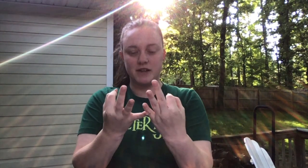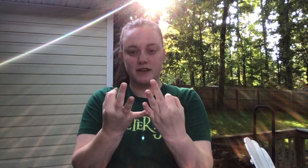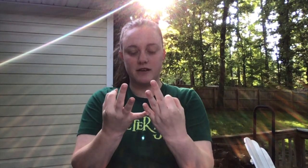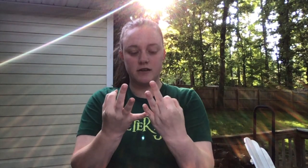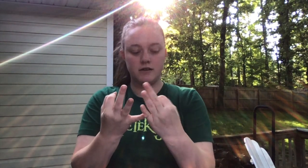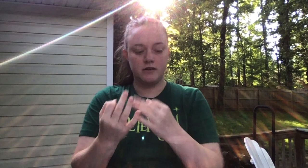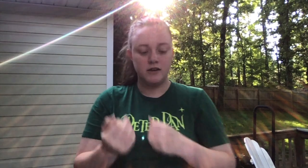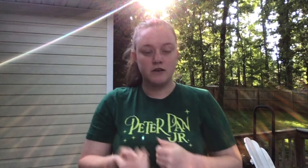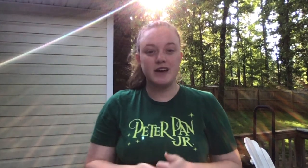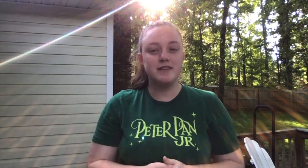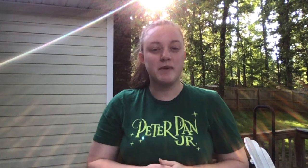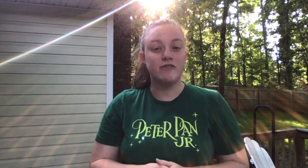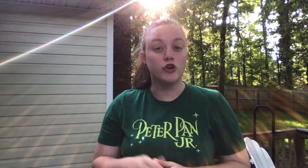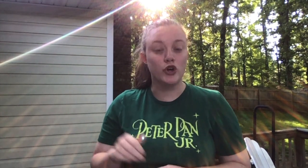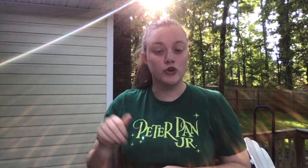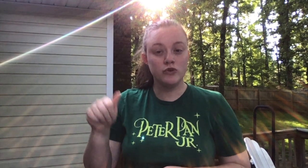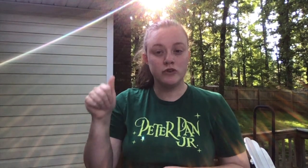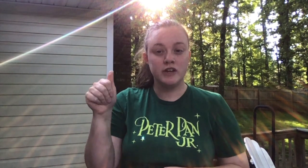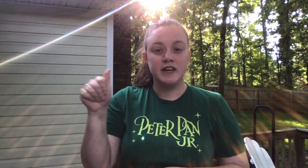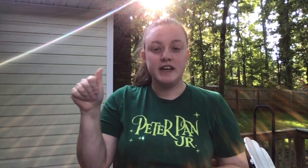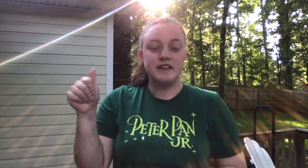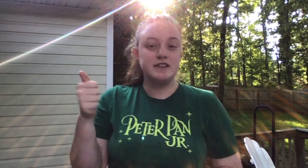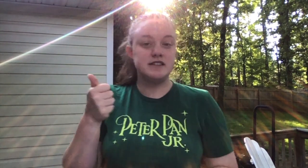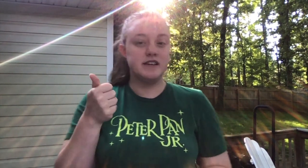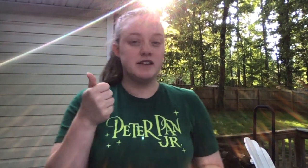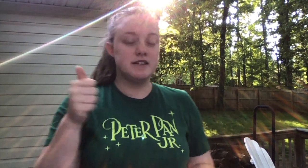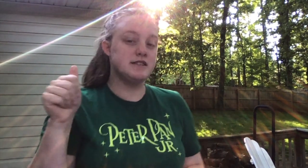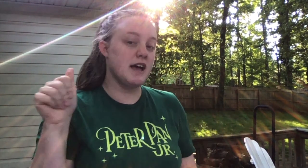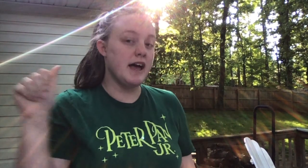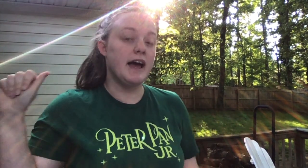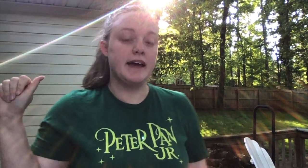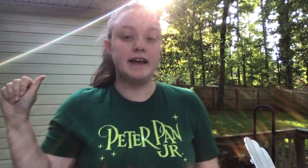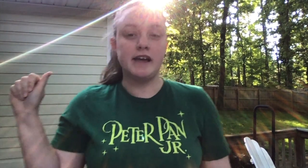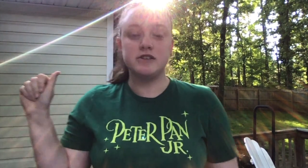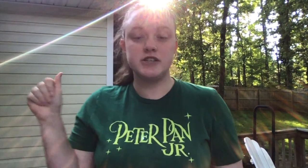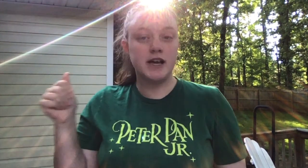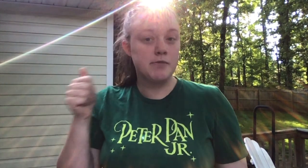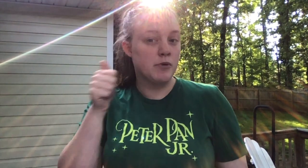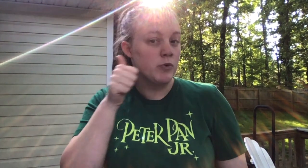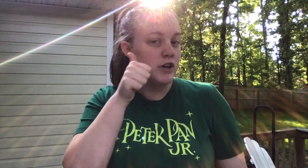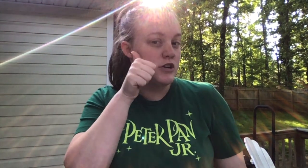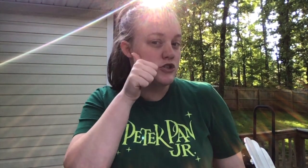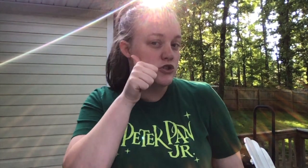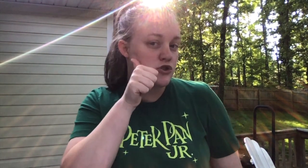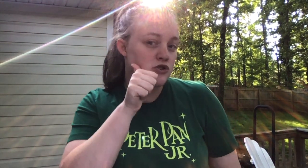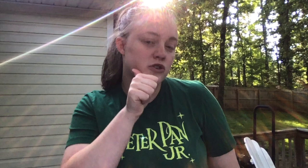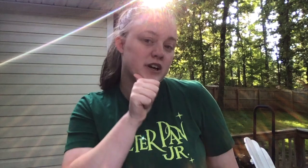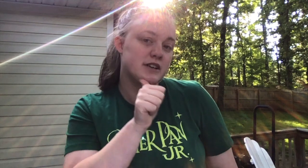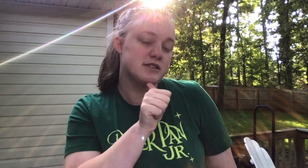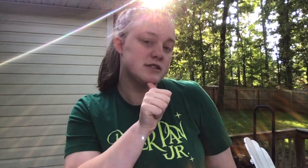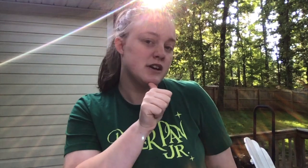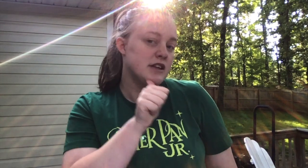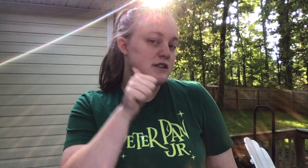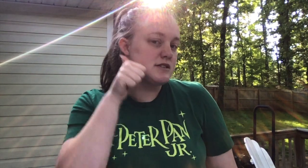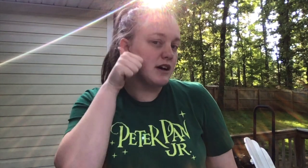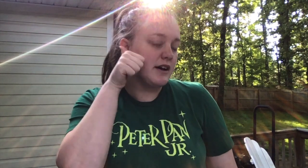Family. Okay, then we have girl, and this is an A hand shape, and we're going to just trace the side of